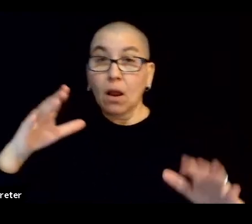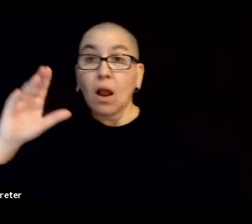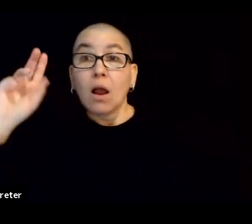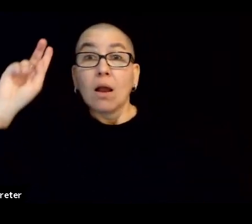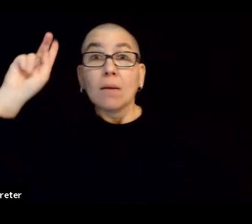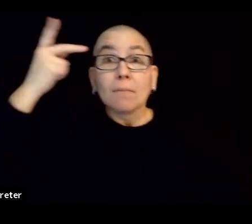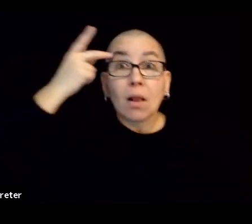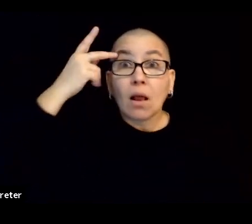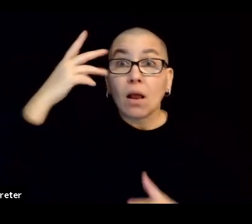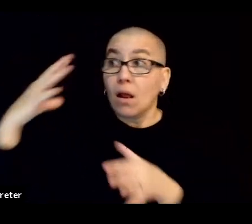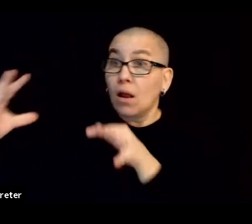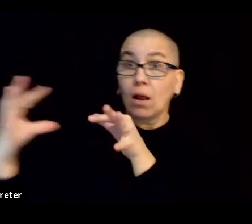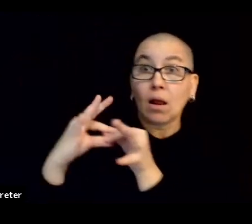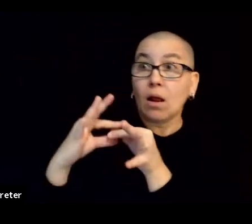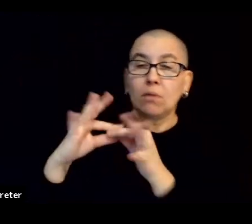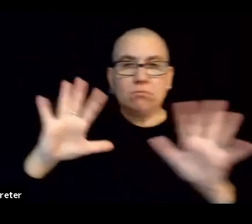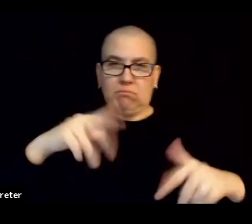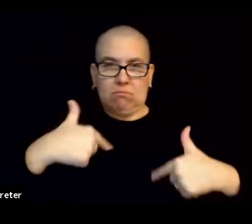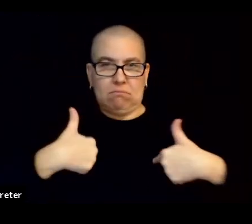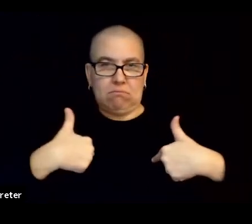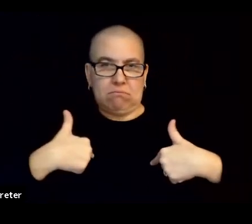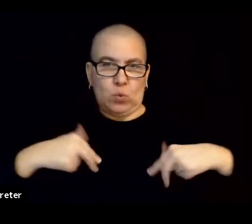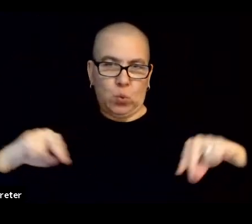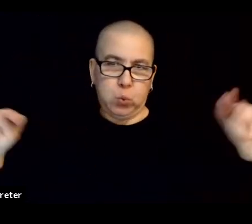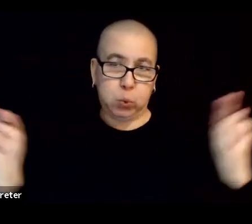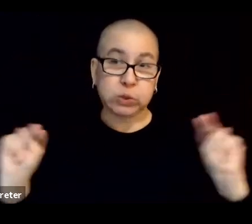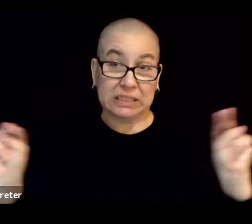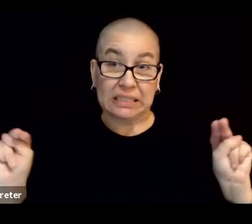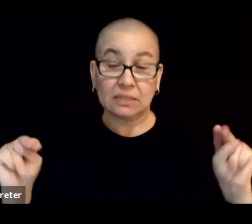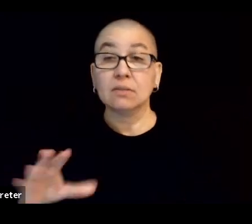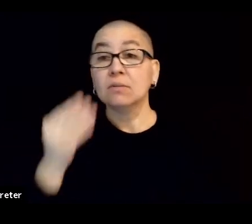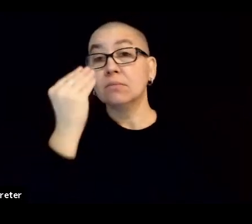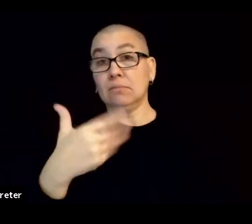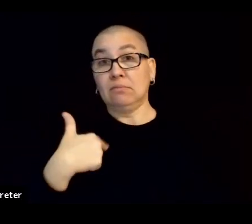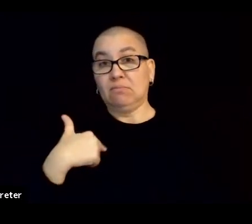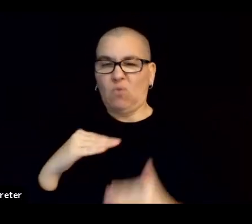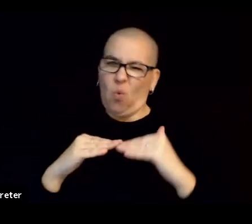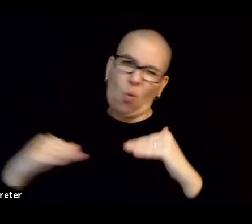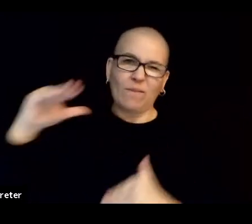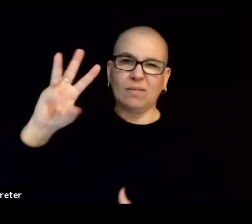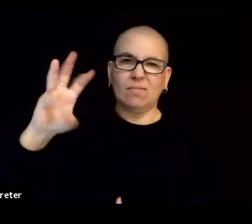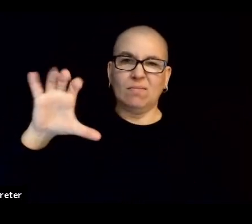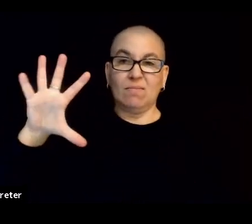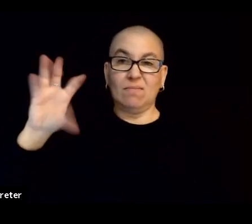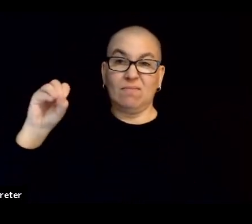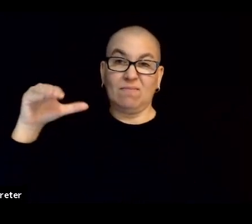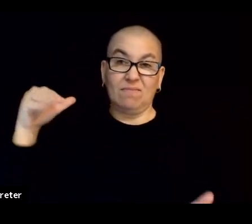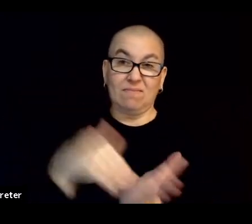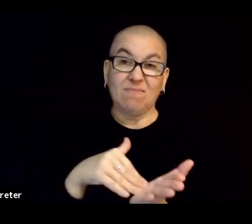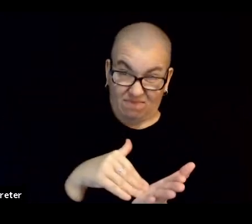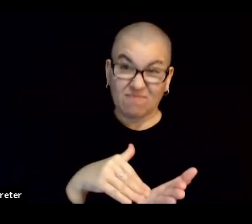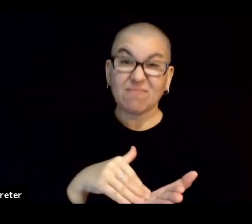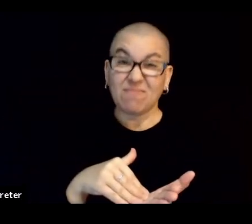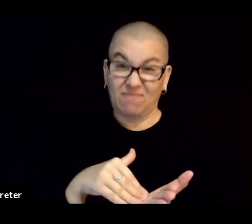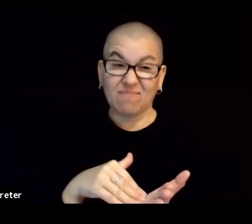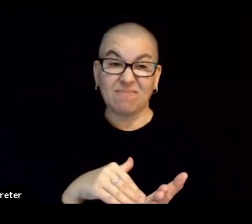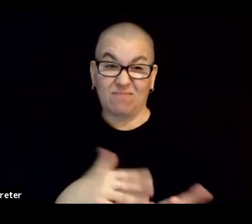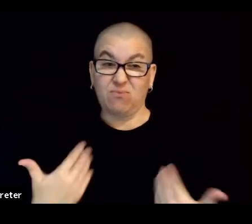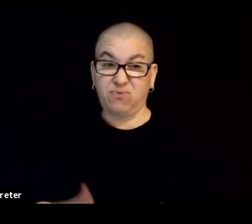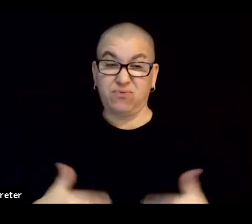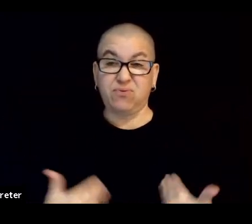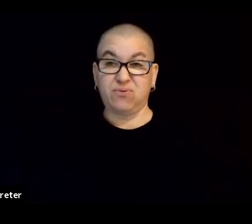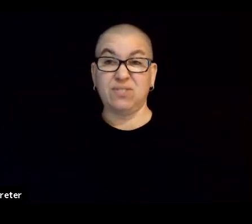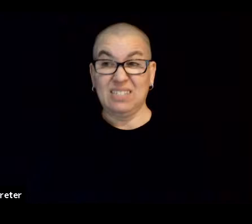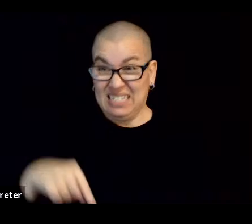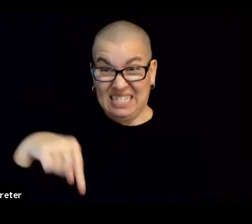nearly 640,000 Minnesotans over the age of 50. And without doubt, this pandemic has had a devastating impact on